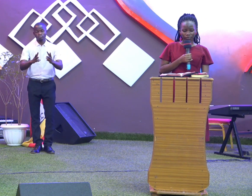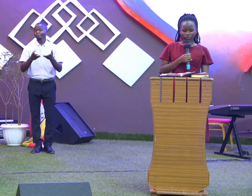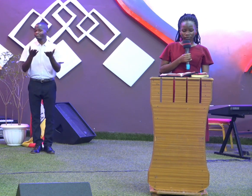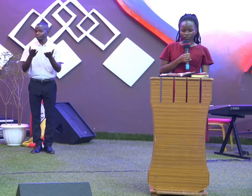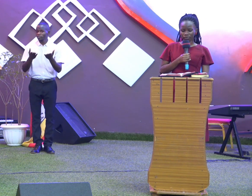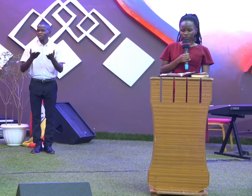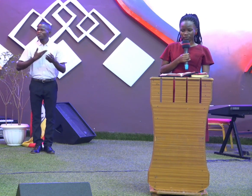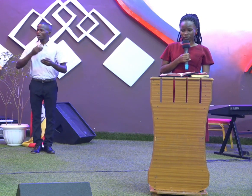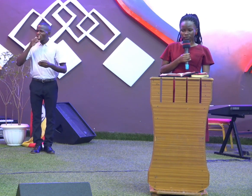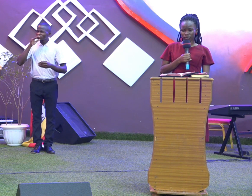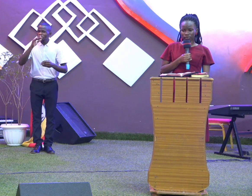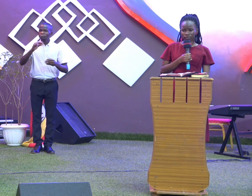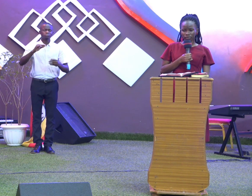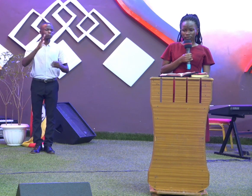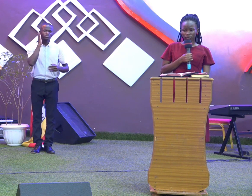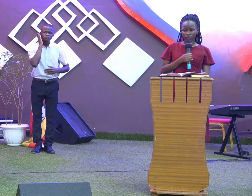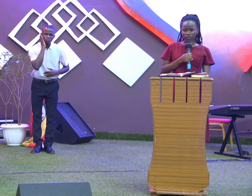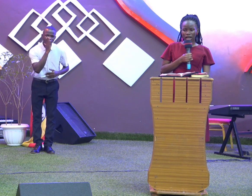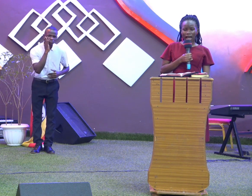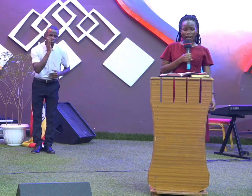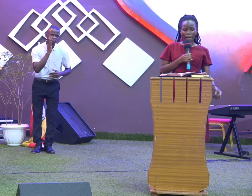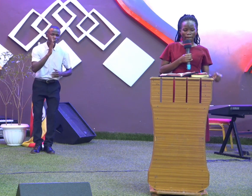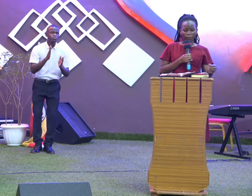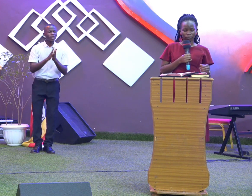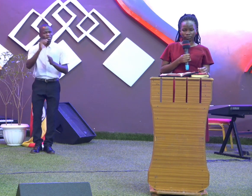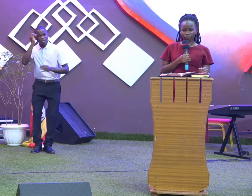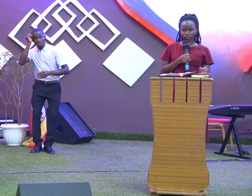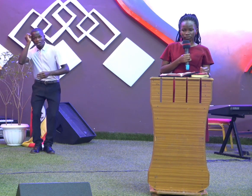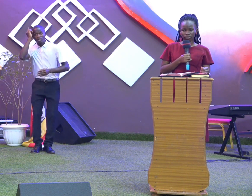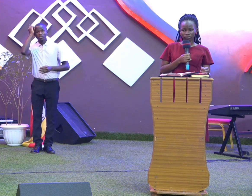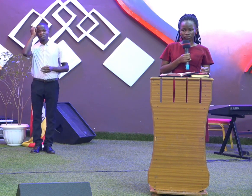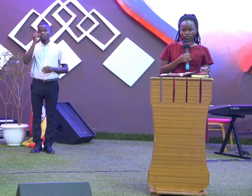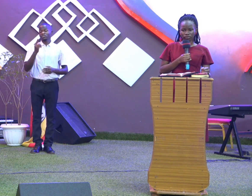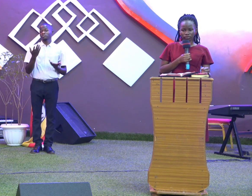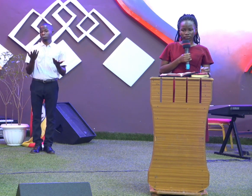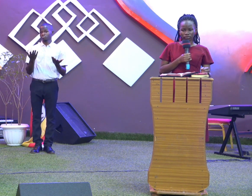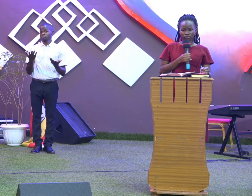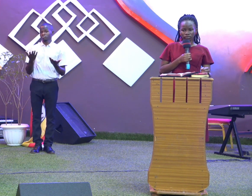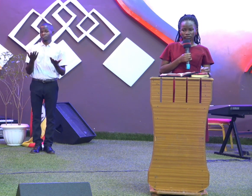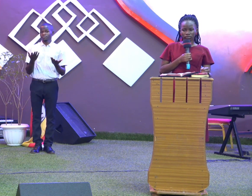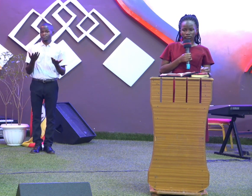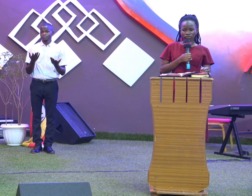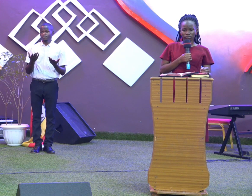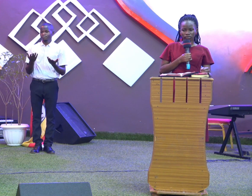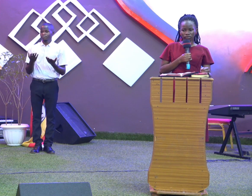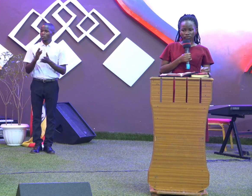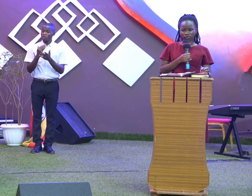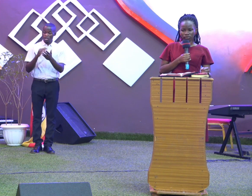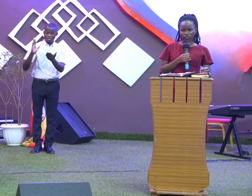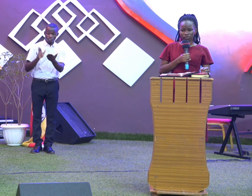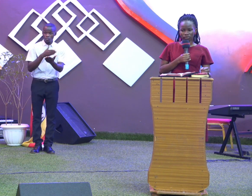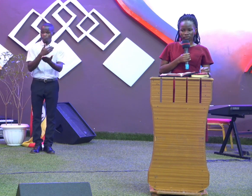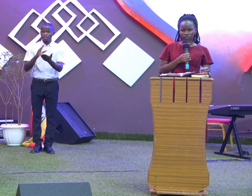luzungu mbiwulidde mu luzungu ne mbibutegeera bibiri byokka mu luyimba bwe ntegedde.